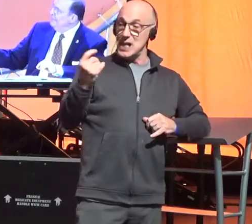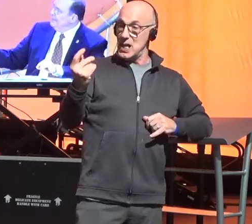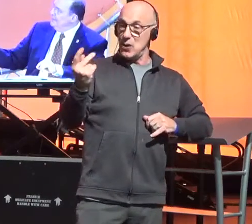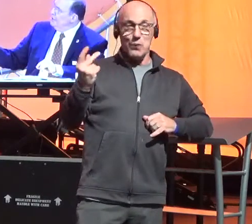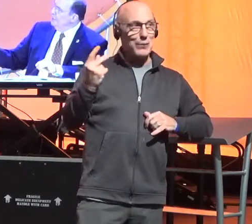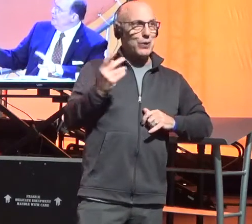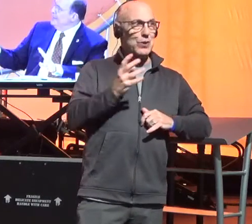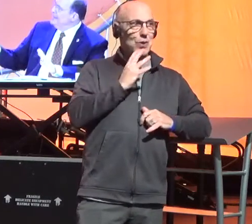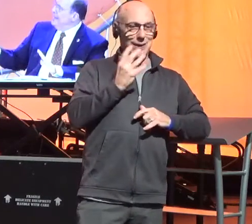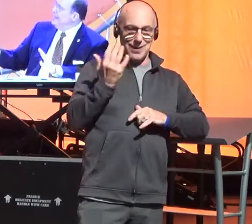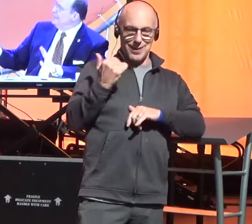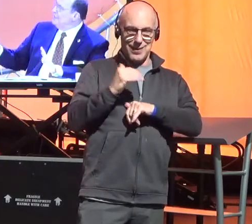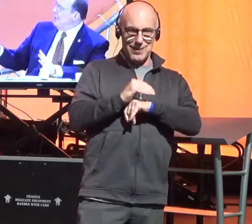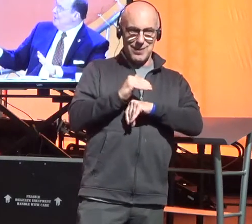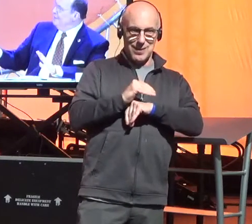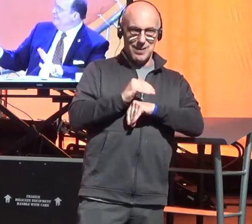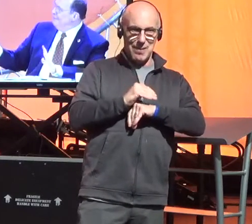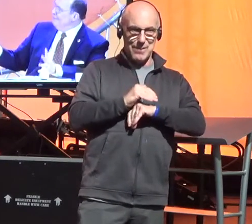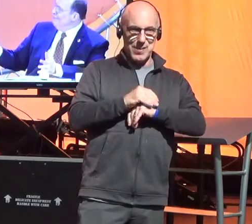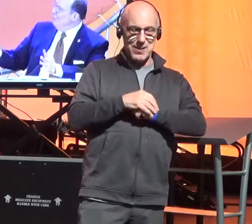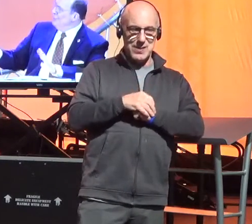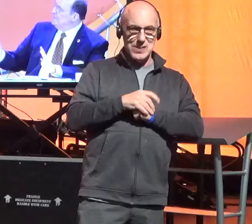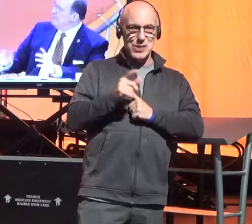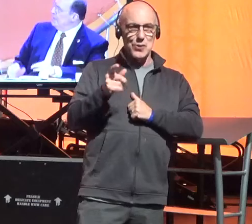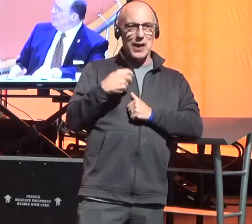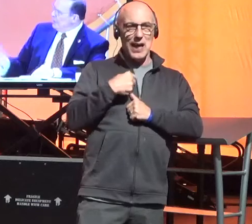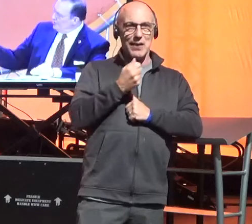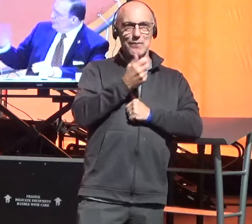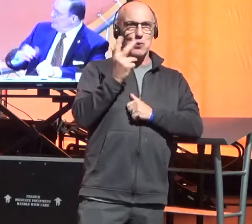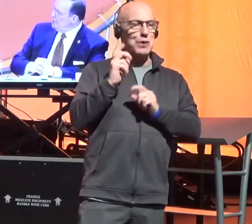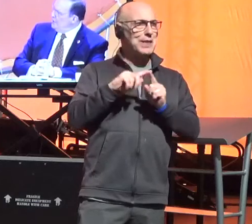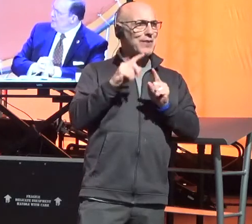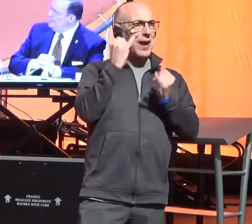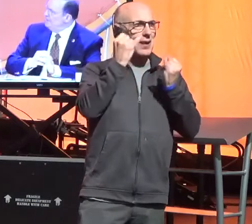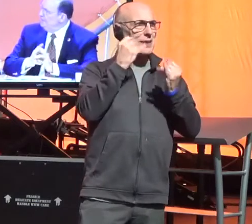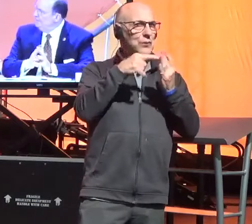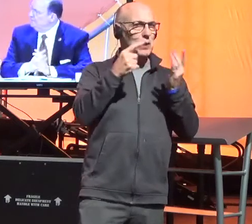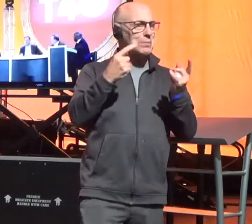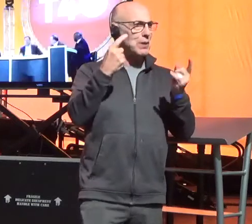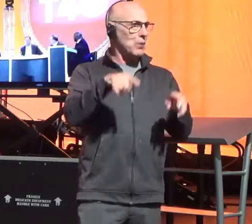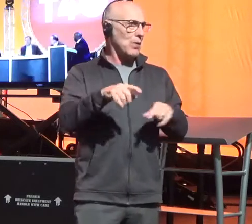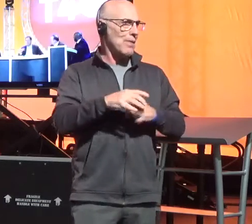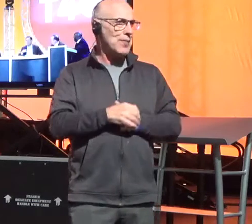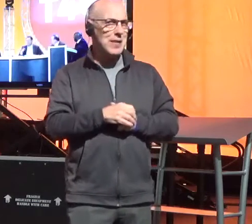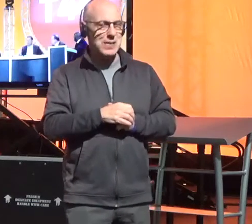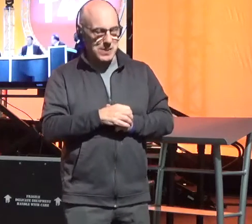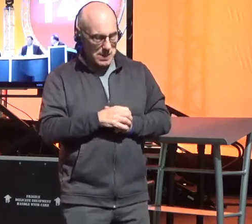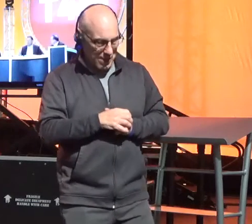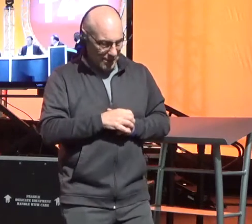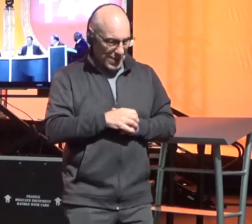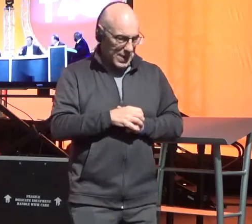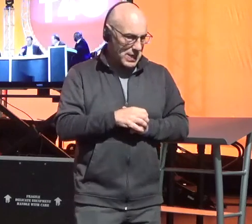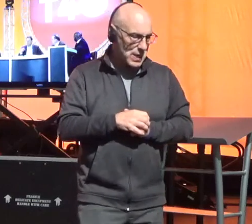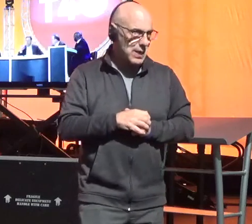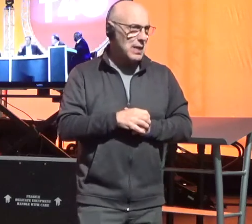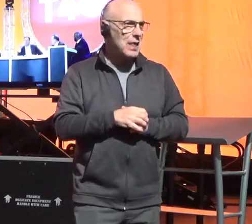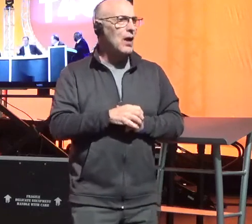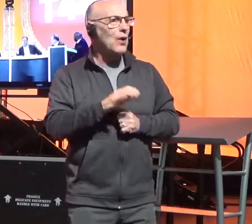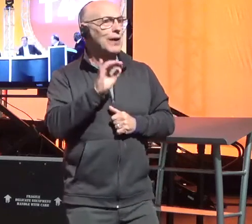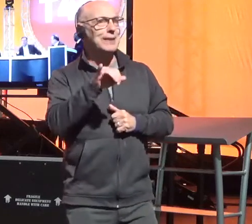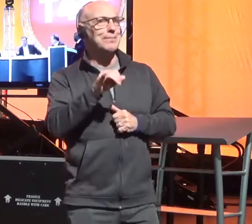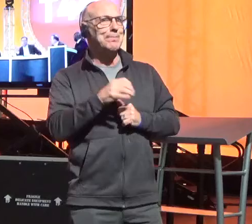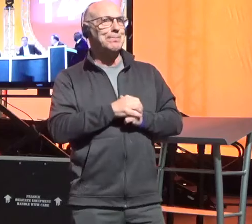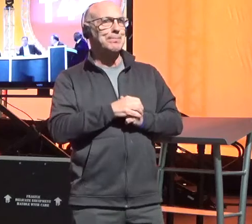have 2 or 3 takes on what's been going on. You want to share those? You know, the ending of this conference has been used by a lot